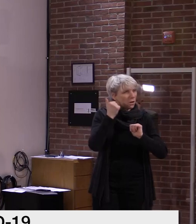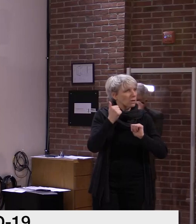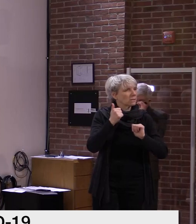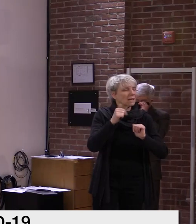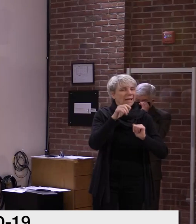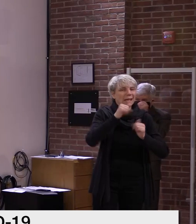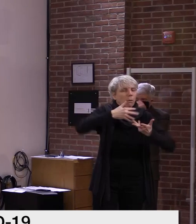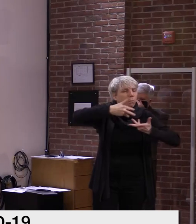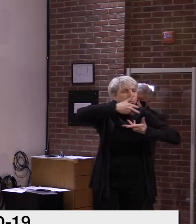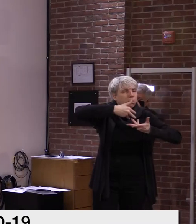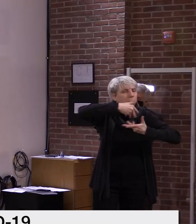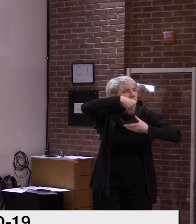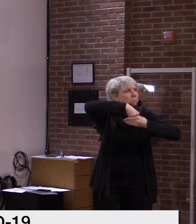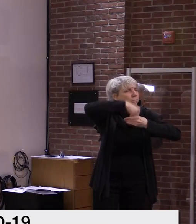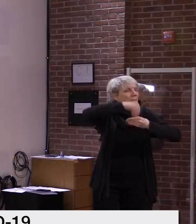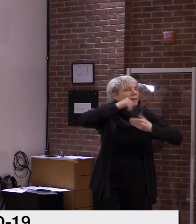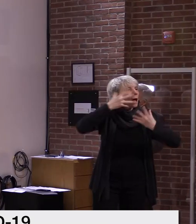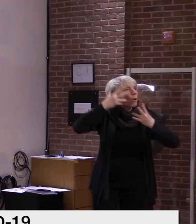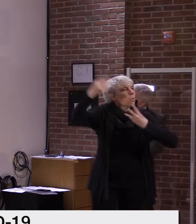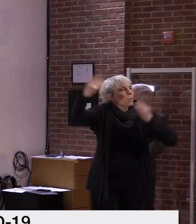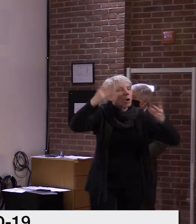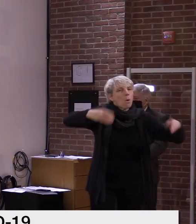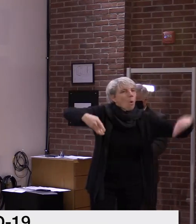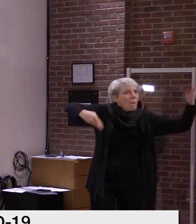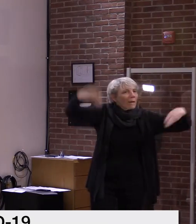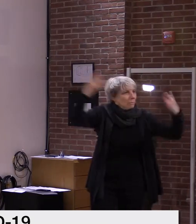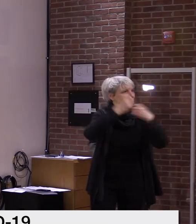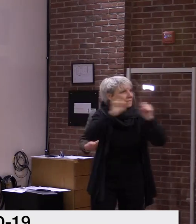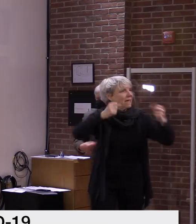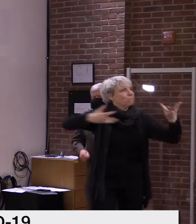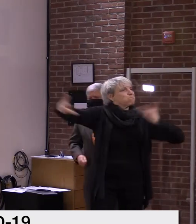exchange the air properly. Can you clarify that?